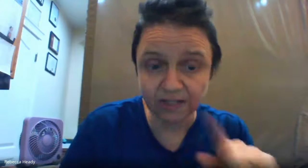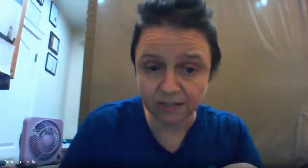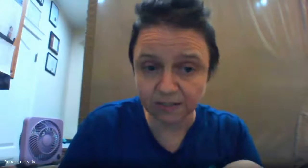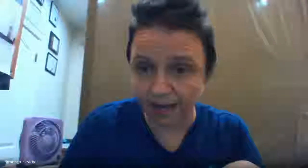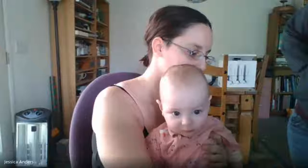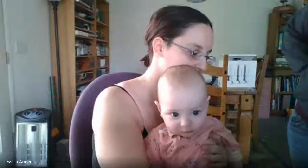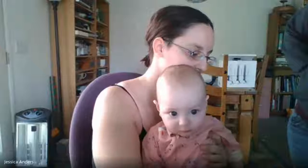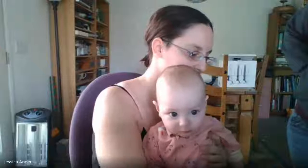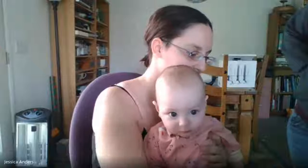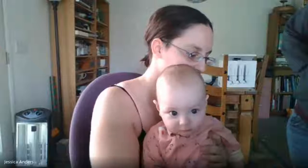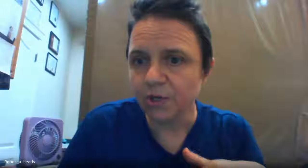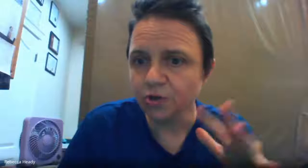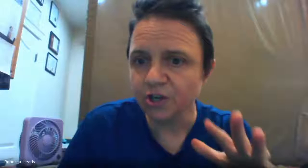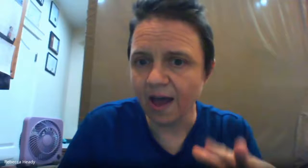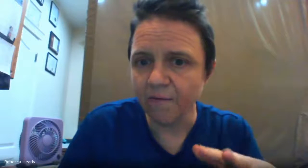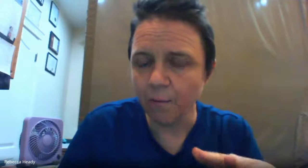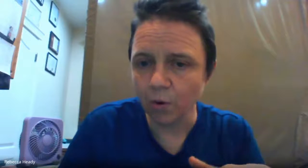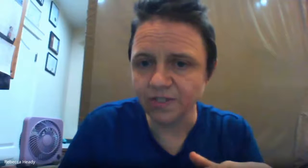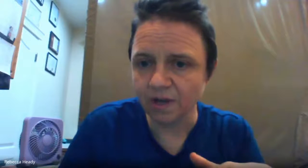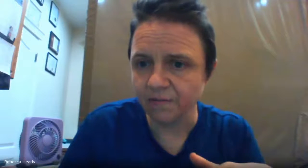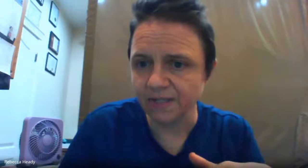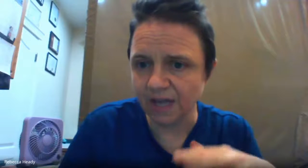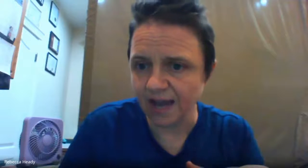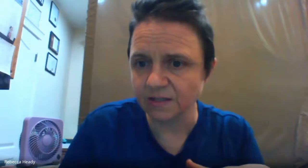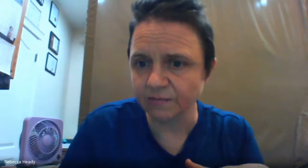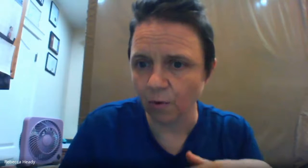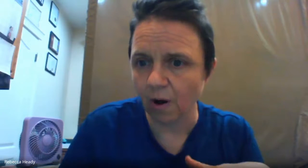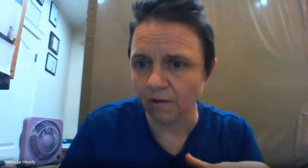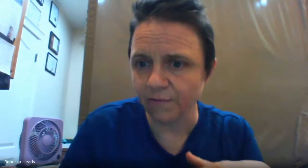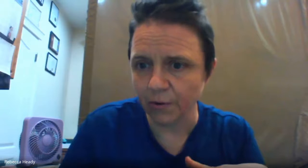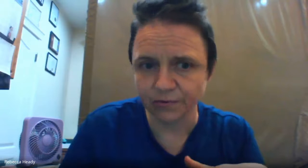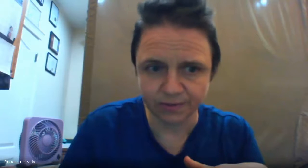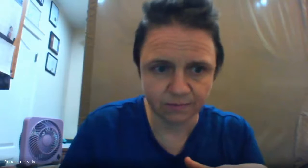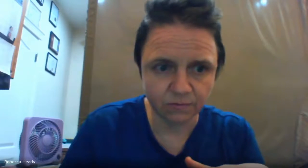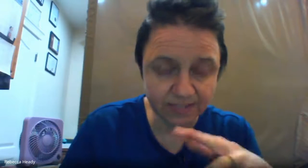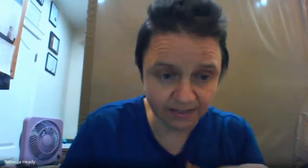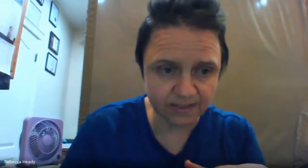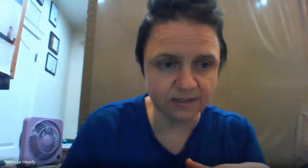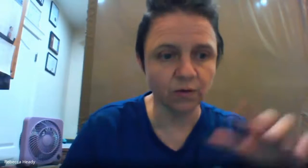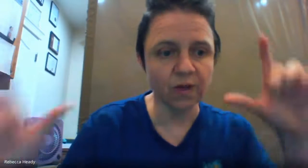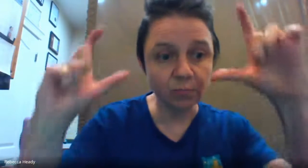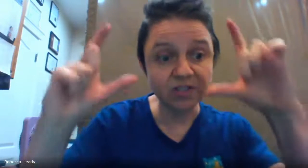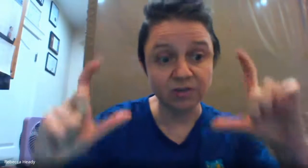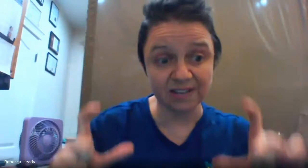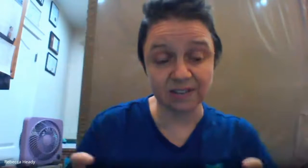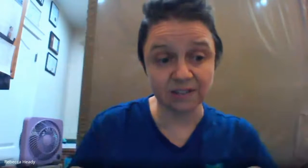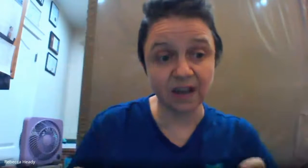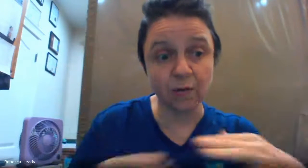signing. You should have most of the signs for all of those sentences. So he puts those sentences together based off